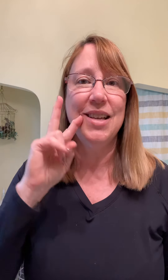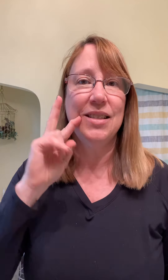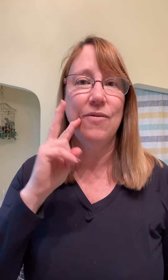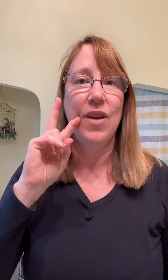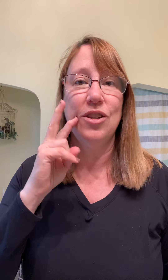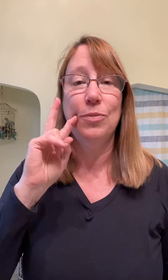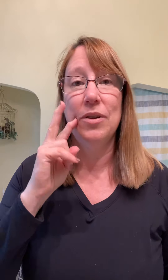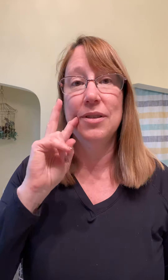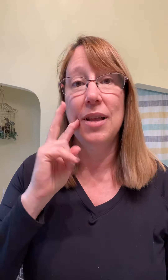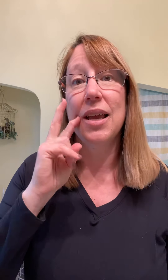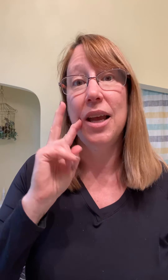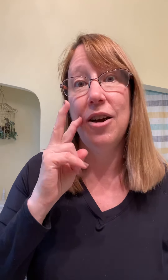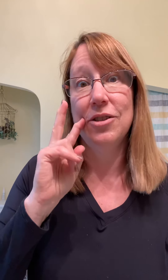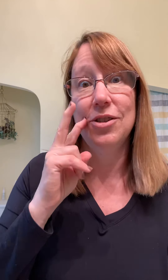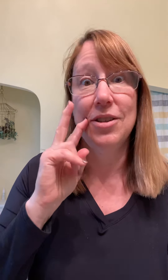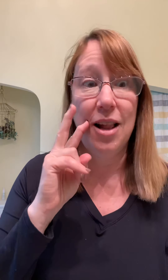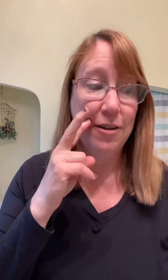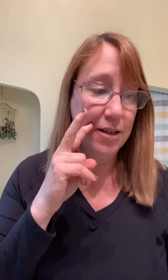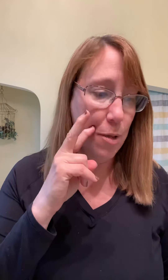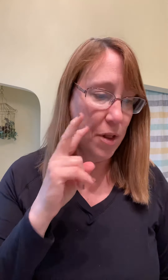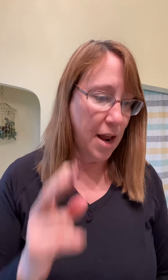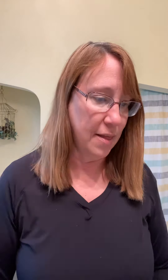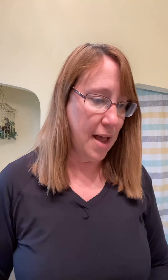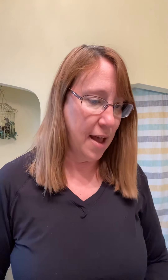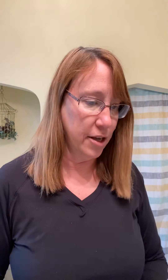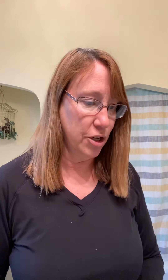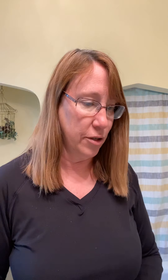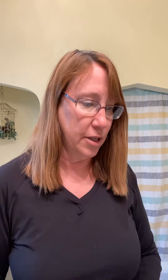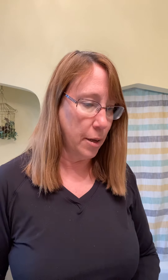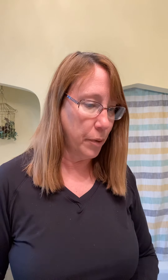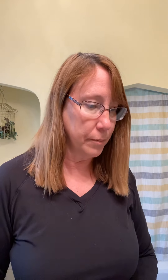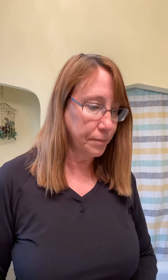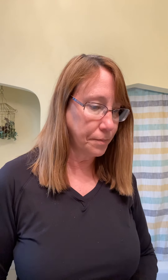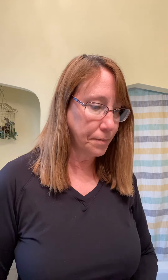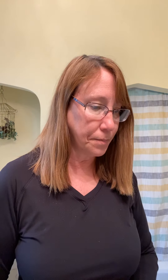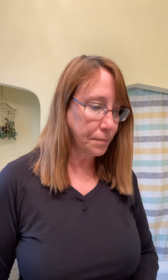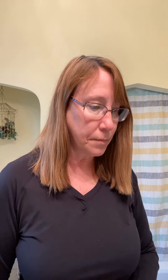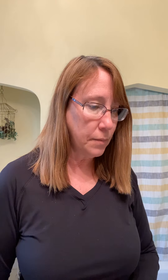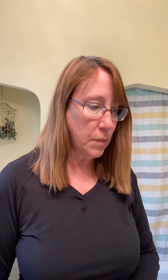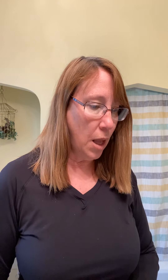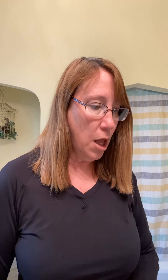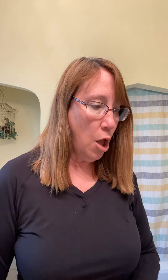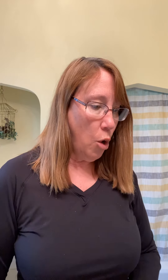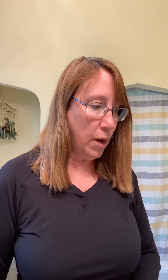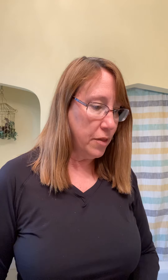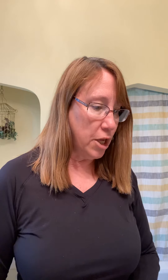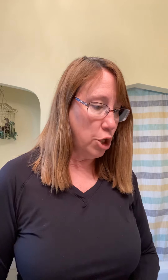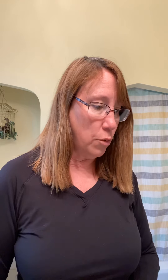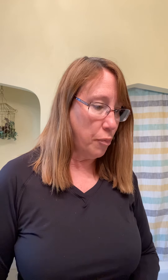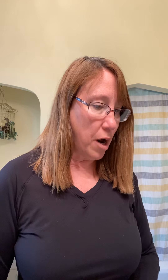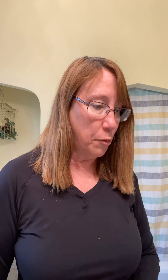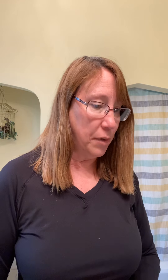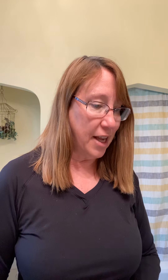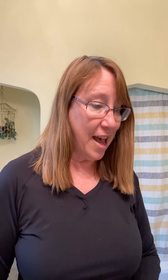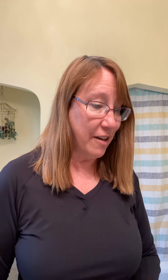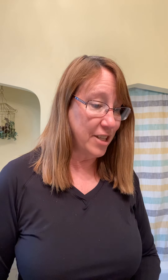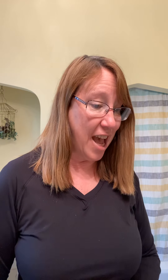some vegetables like carrots or celery, something like that, into your dip. Well, I think you will probably have to